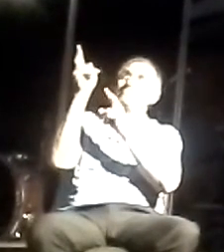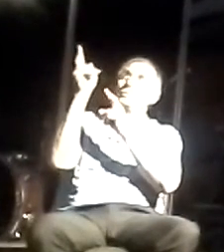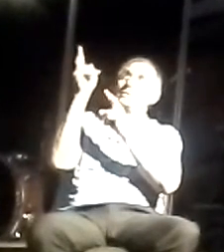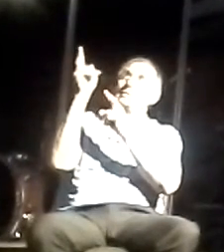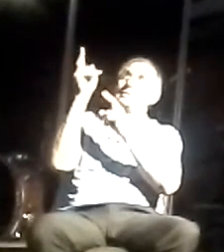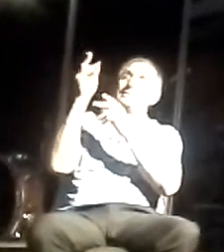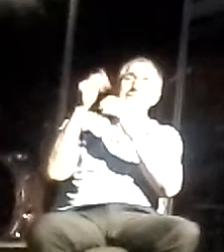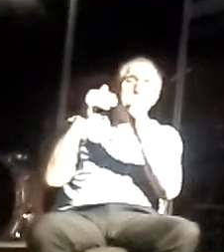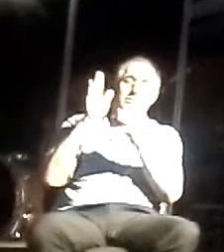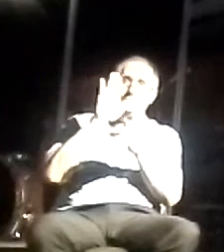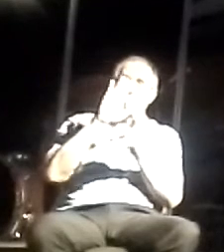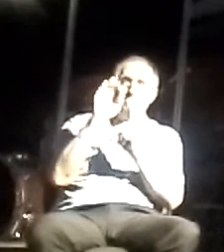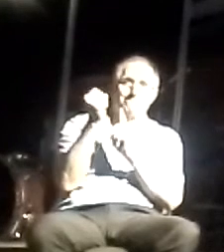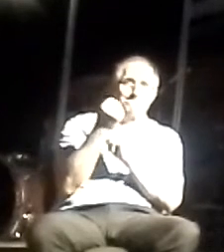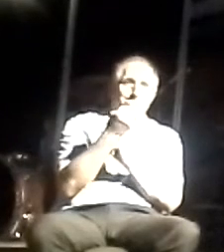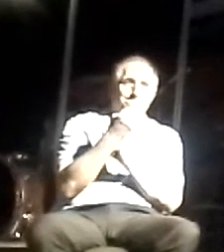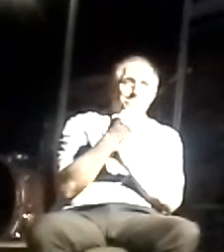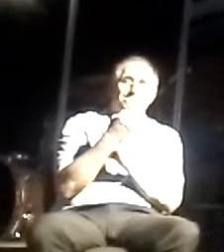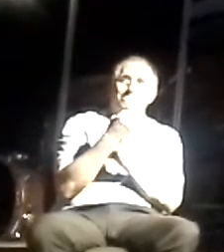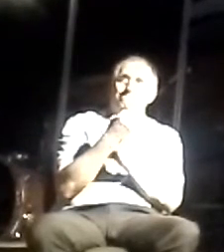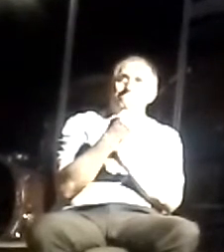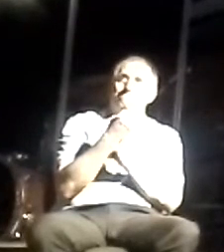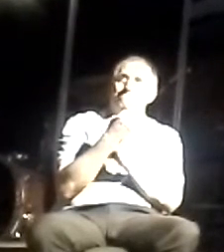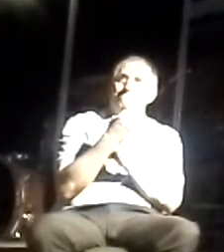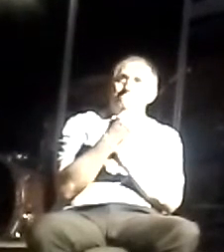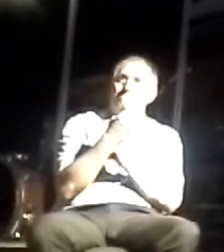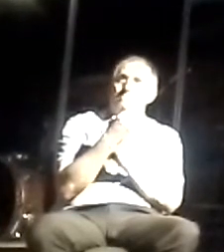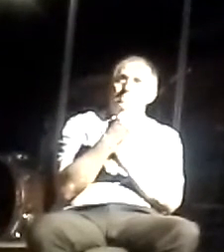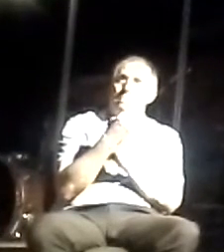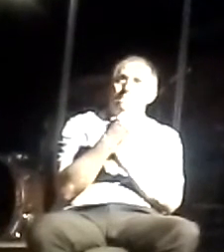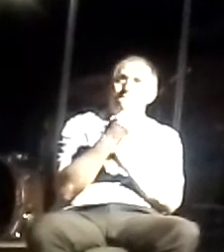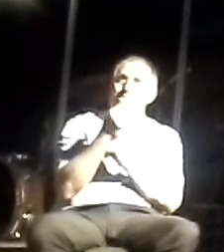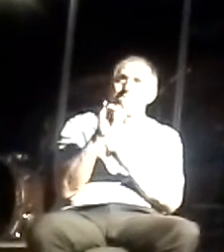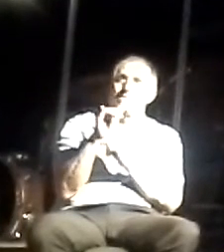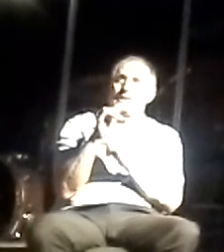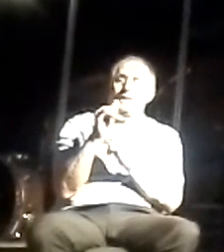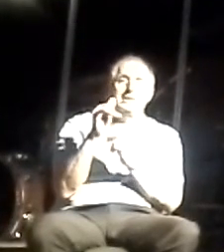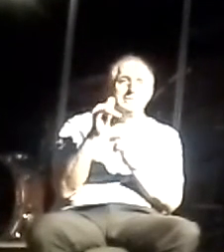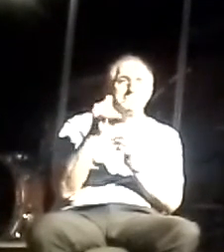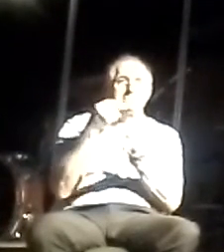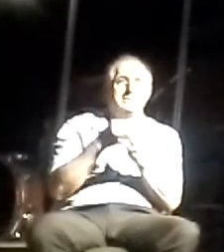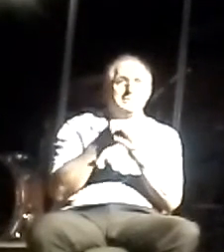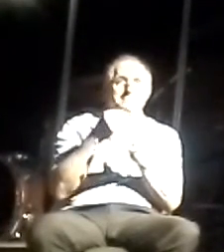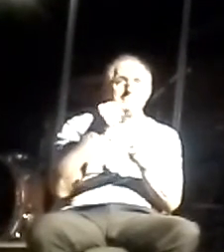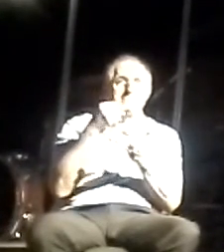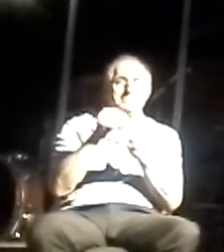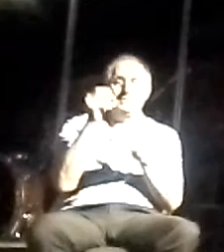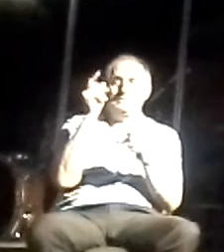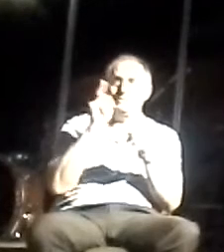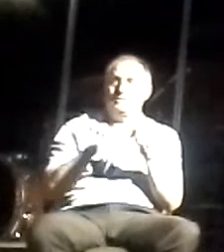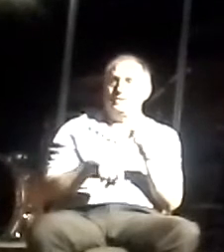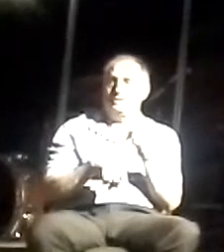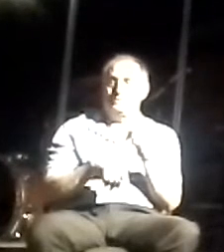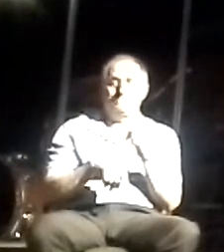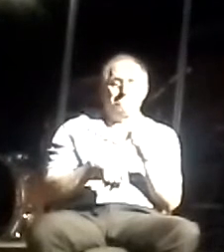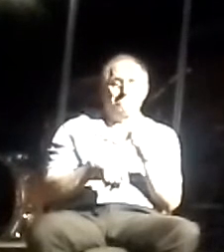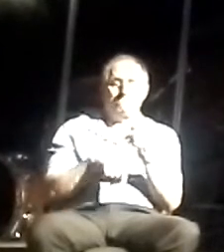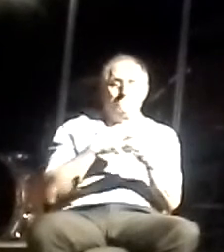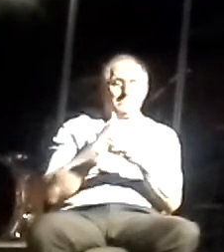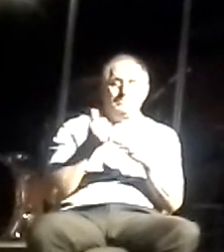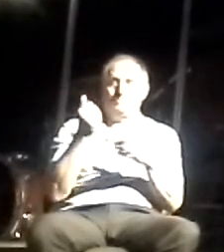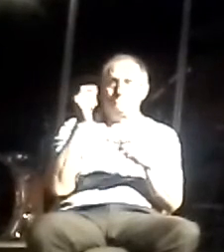even if your circumstances don't make sense. That's something money can't buy. No freedom credit card can give